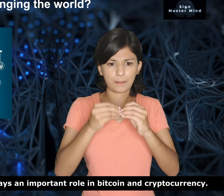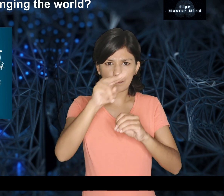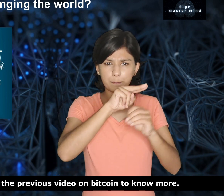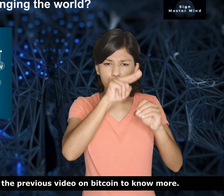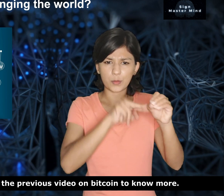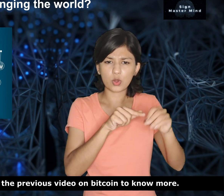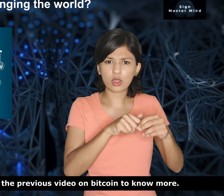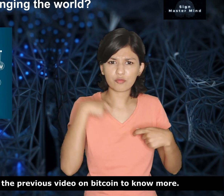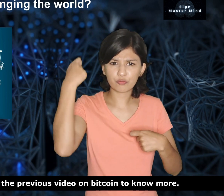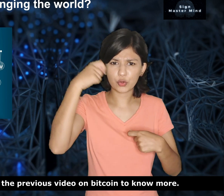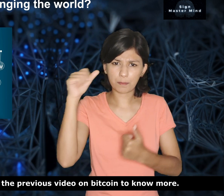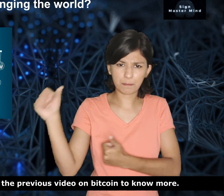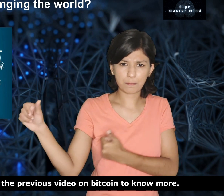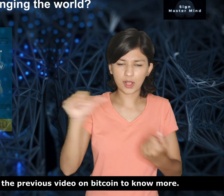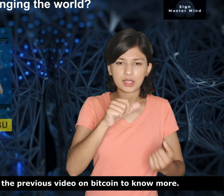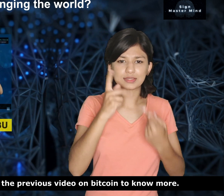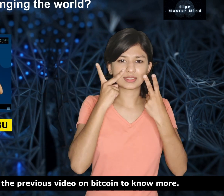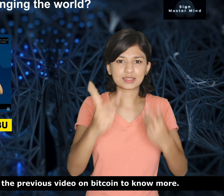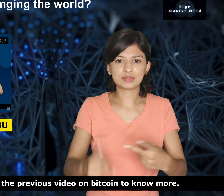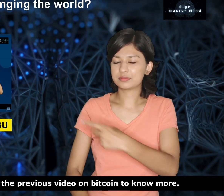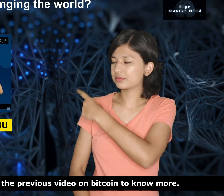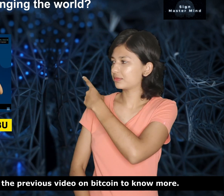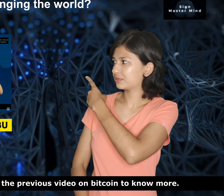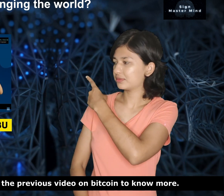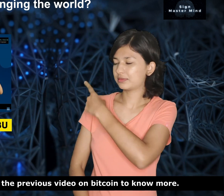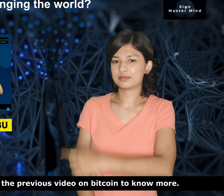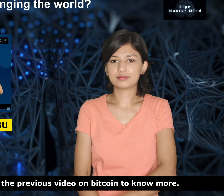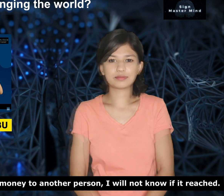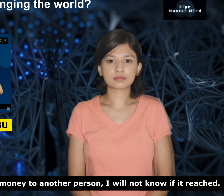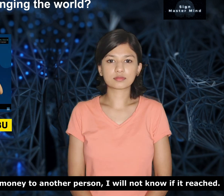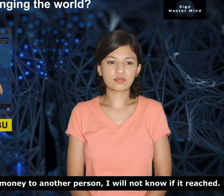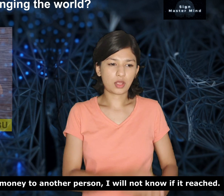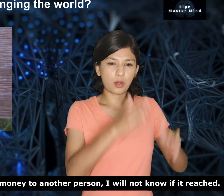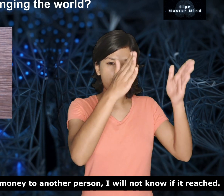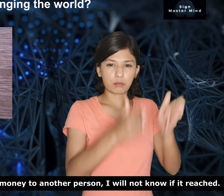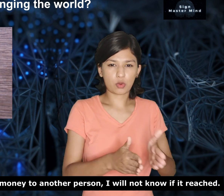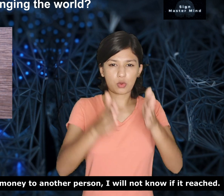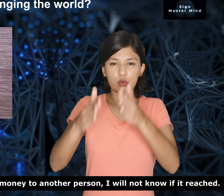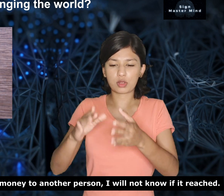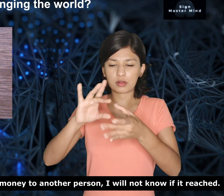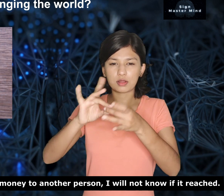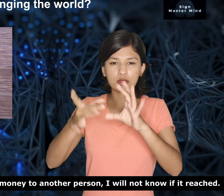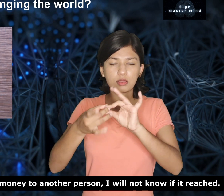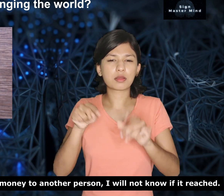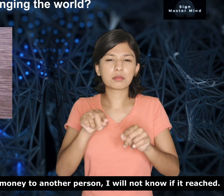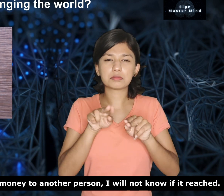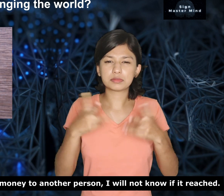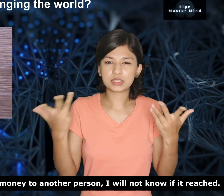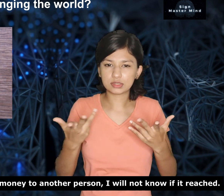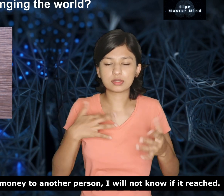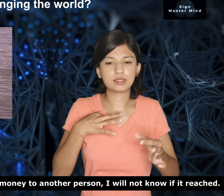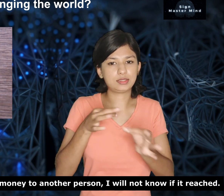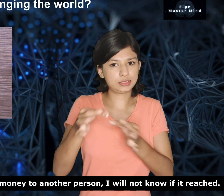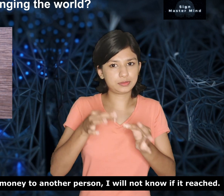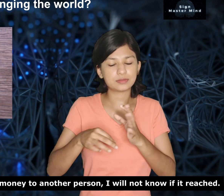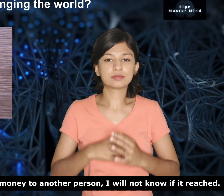What the previous video on Bitcoin to know more When I transfer money to another person, I will not know if it reached